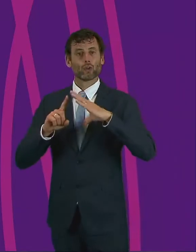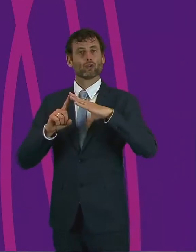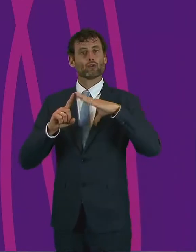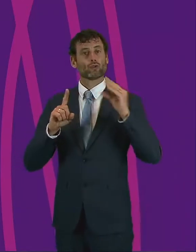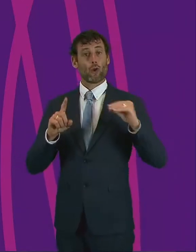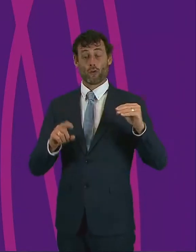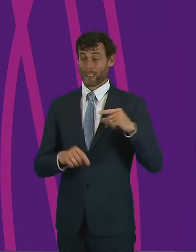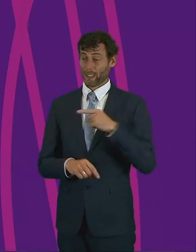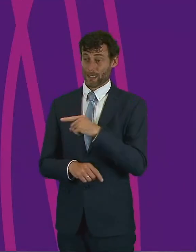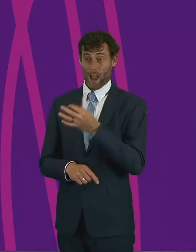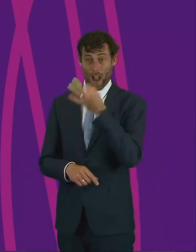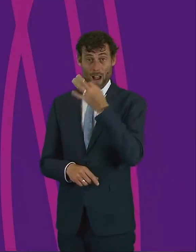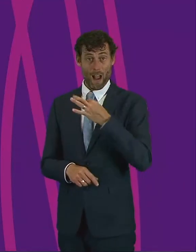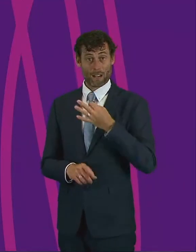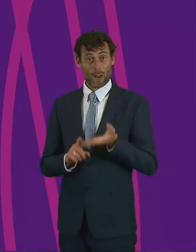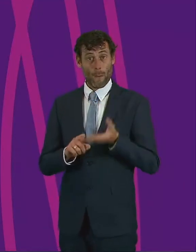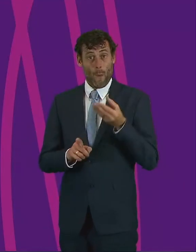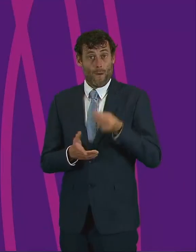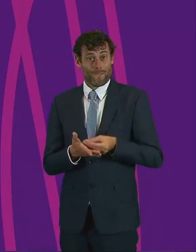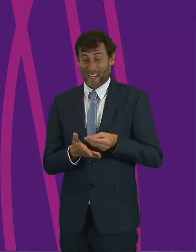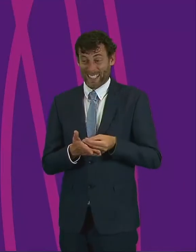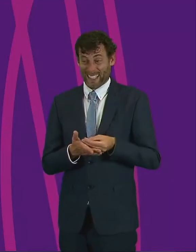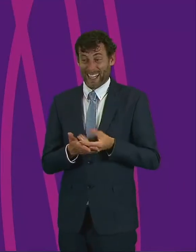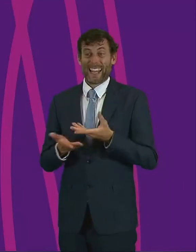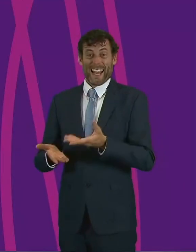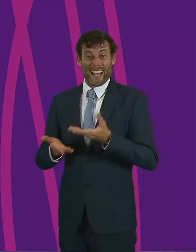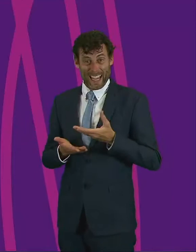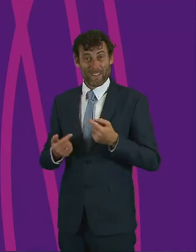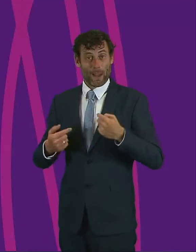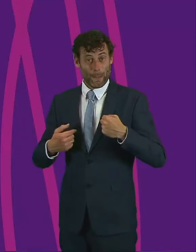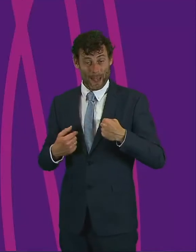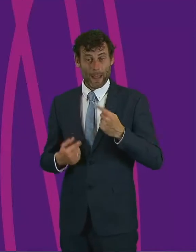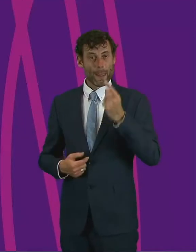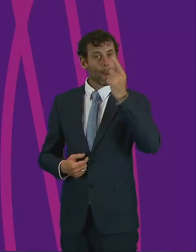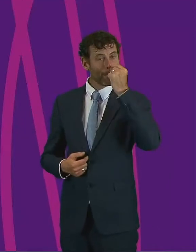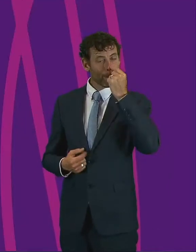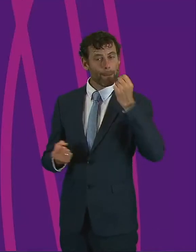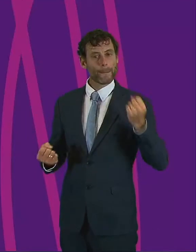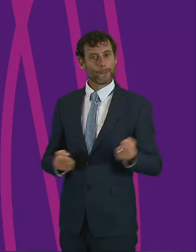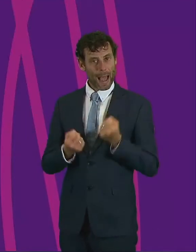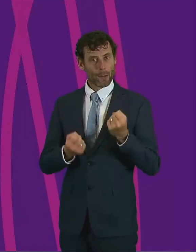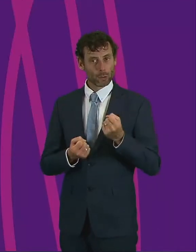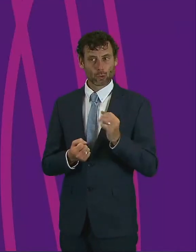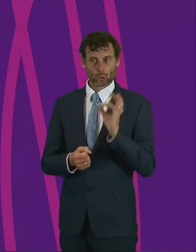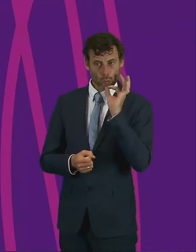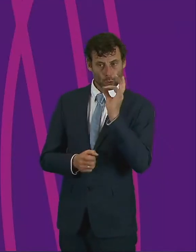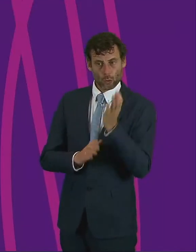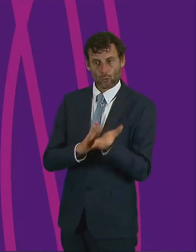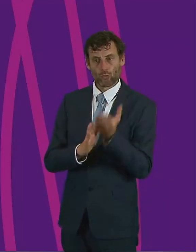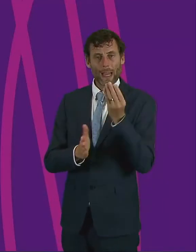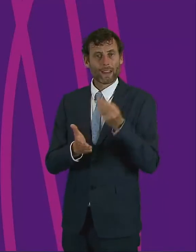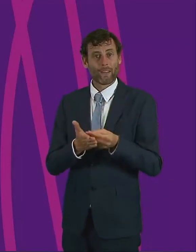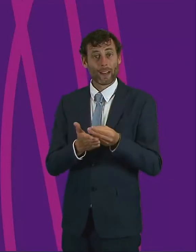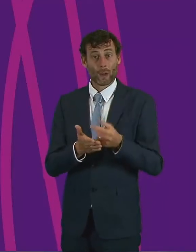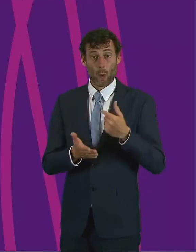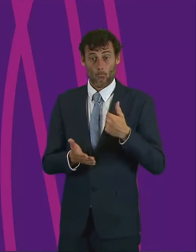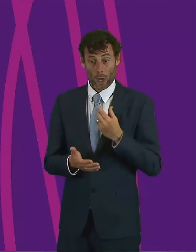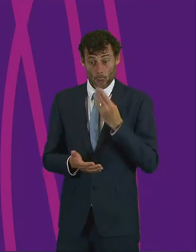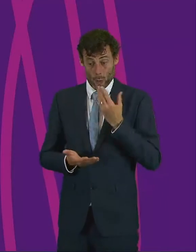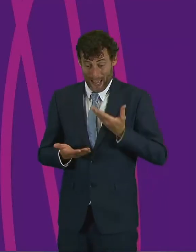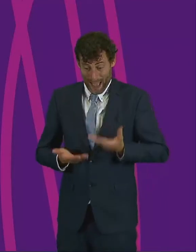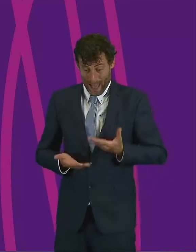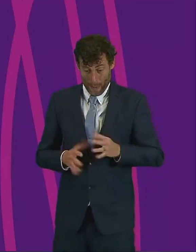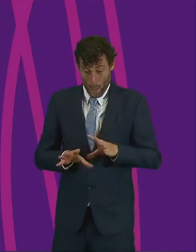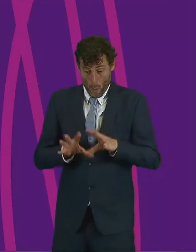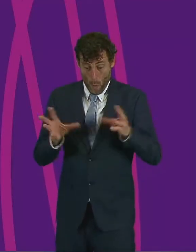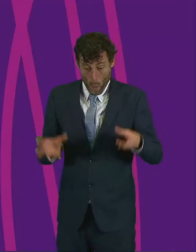more funding, perhaps they could give me the means by which to raise that funding in the first place. Now, we are using all of our budget. We are using